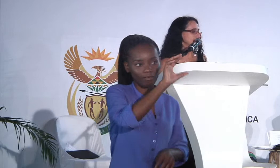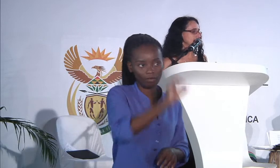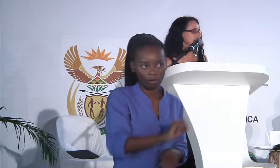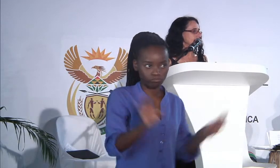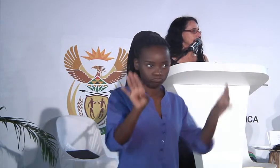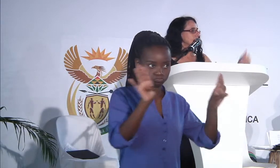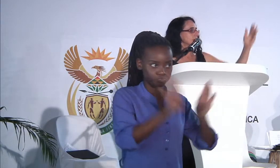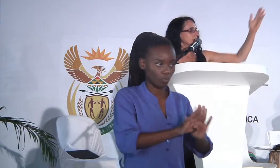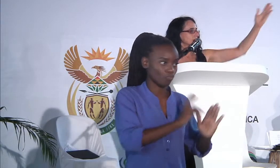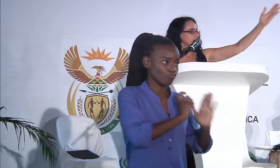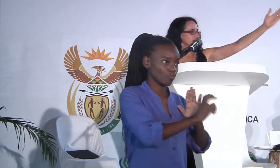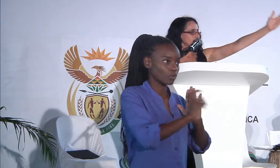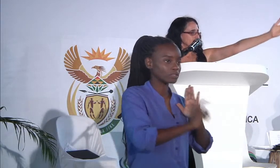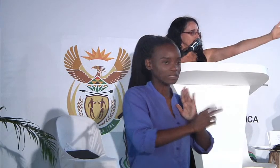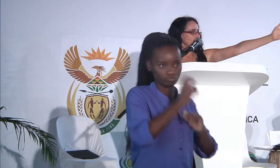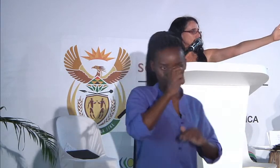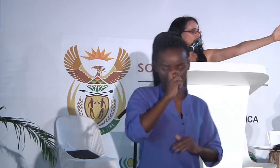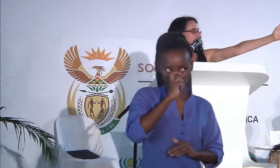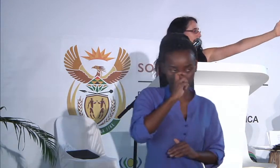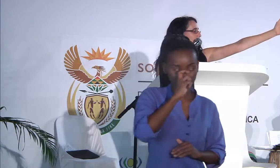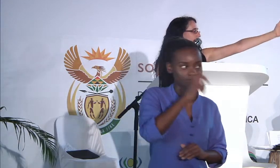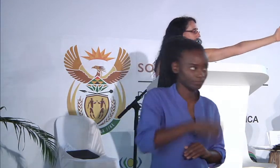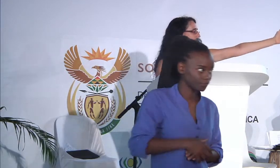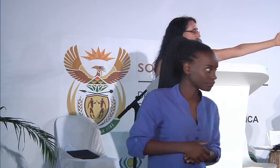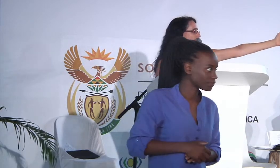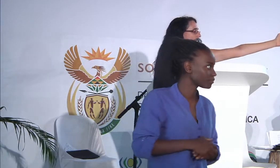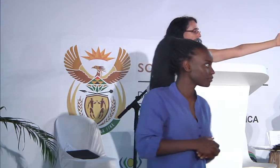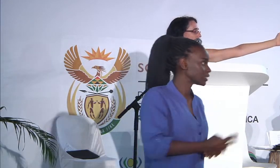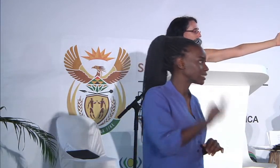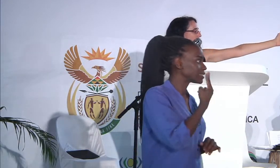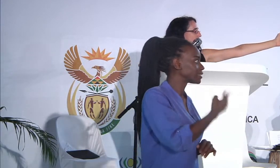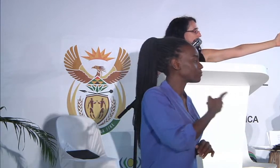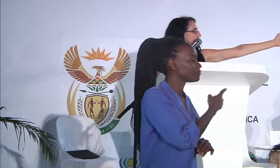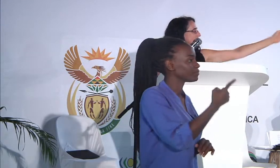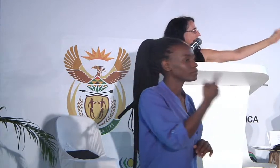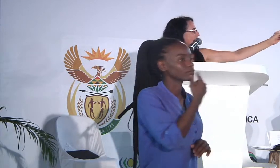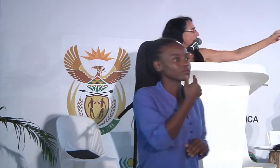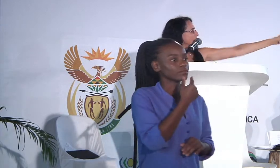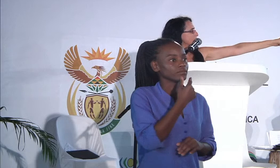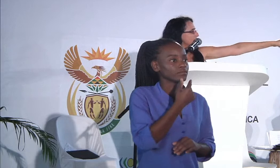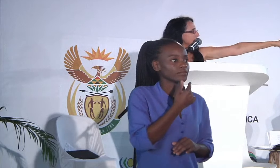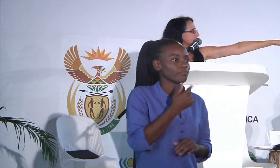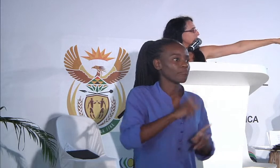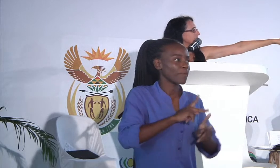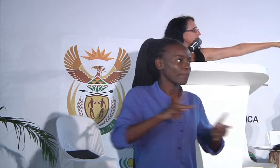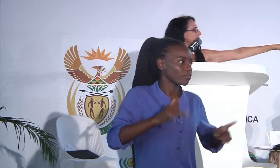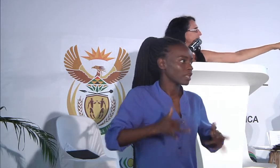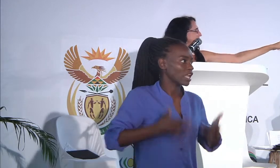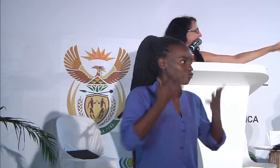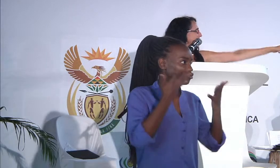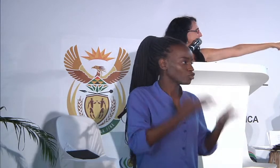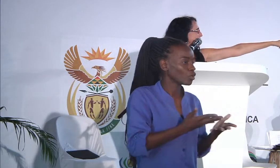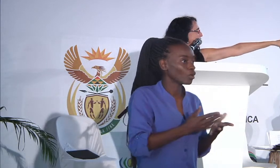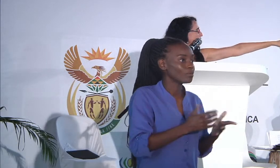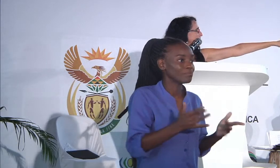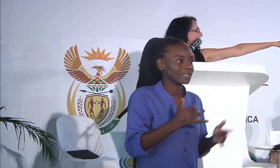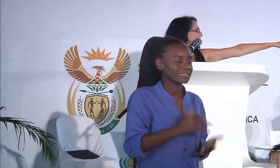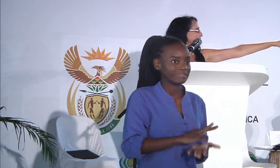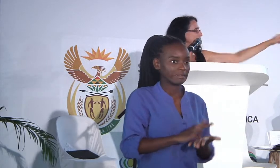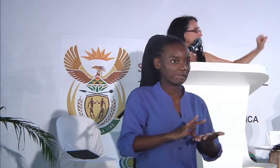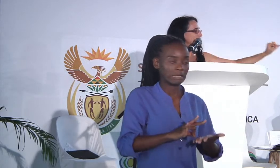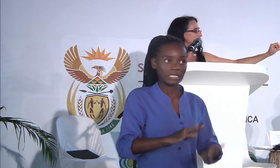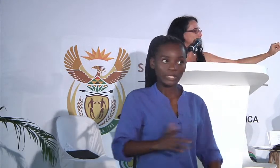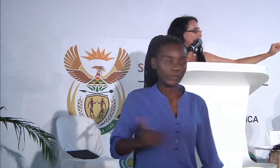COVID-19. What you will see here is not only the living conditions and how amazingly neat and tidy and organized